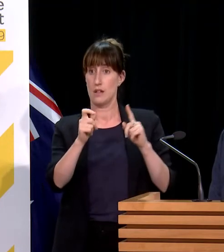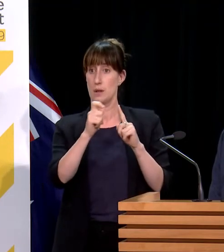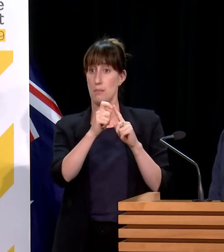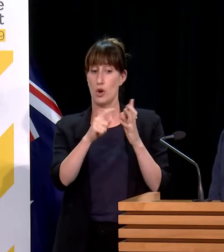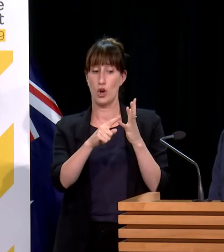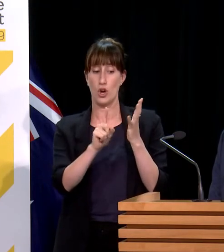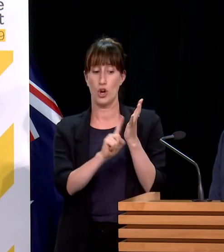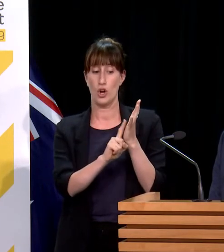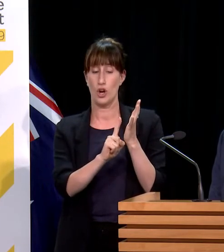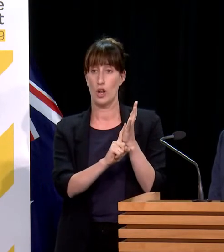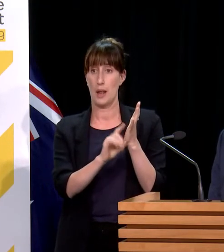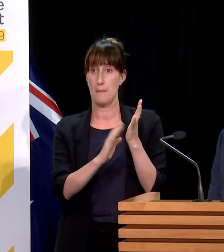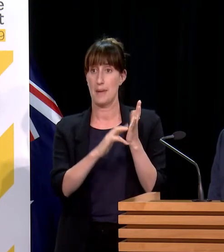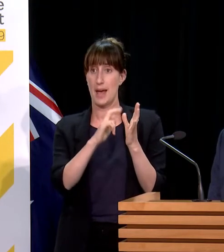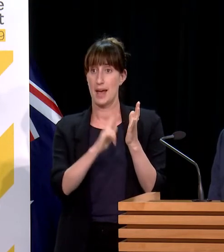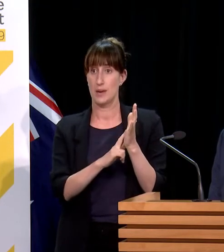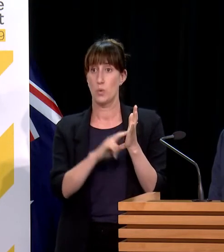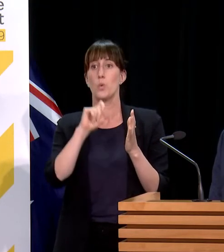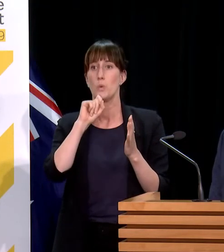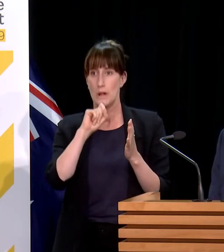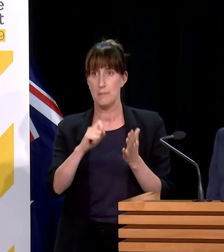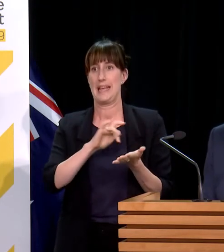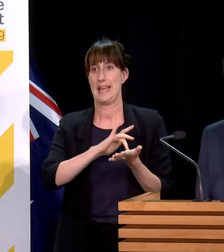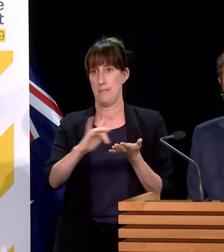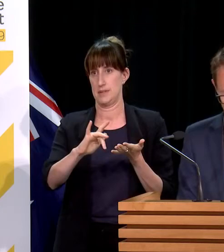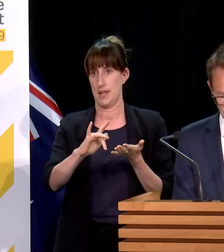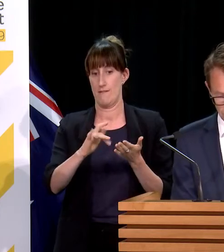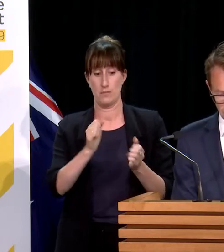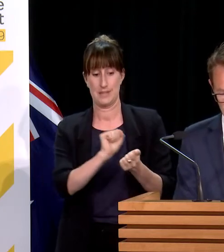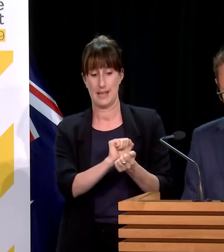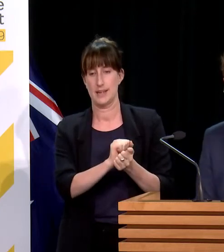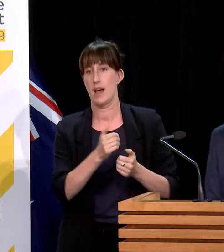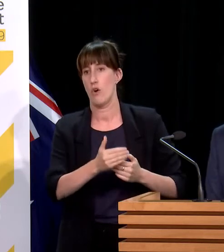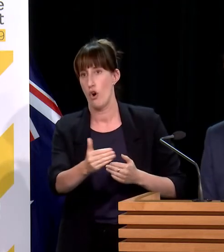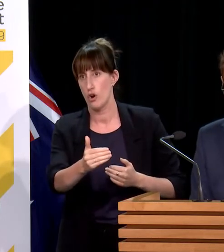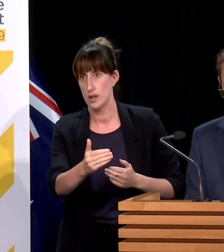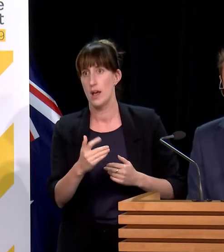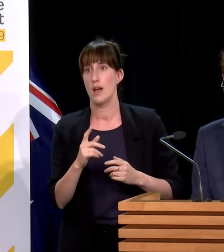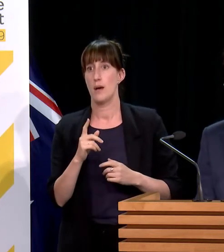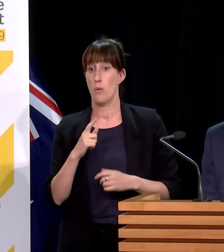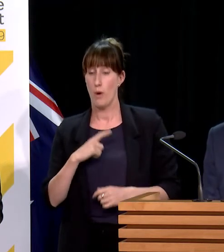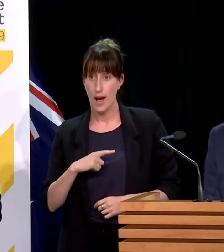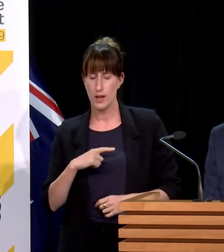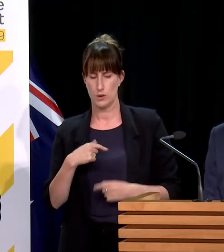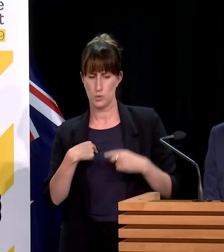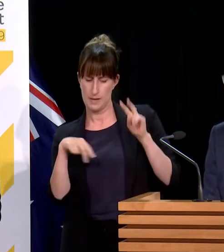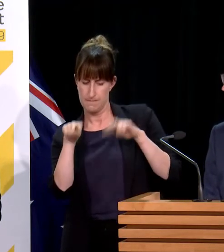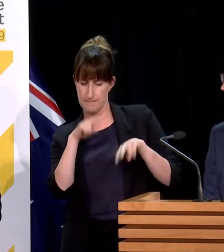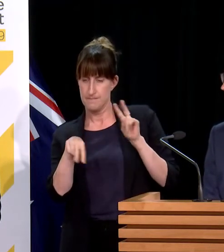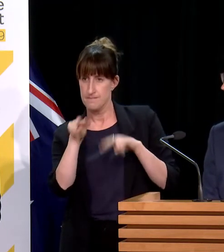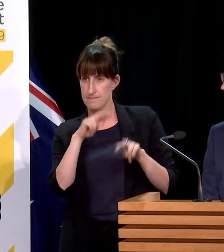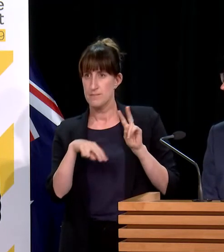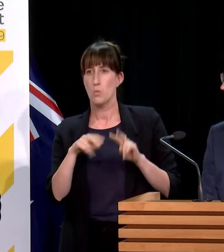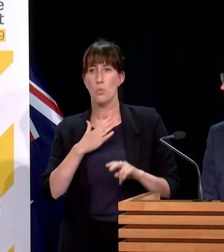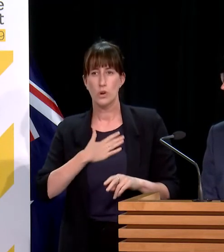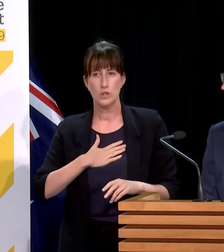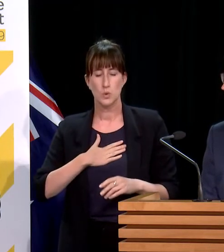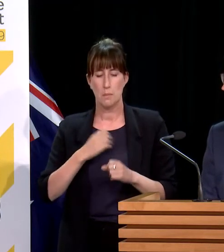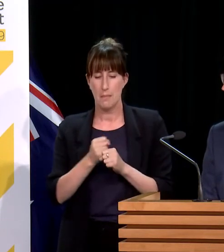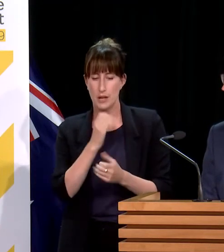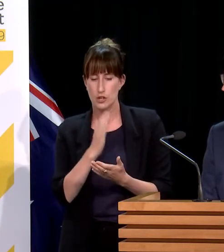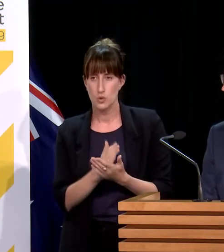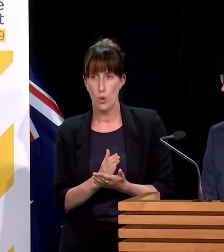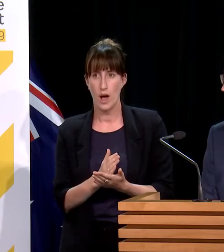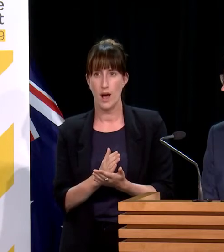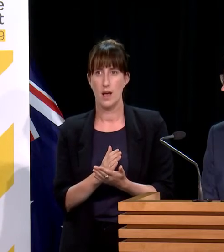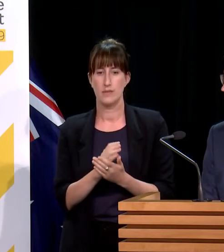after Saturday until such time as we're confident that we've understood what's happened here. The risk has been